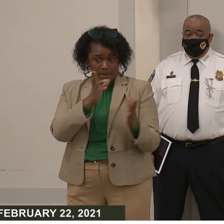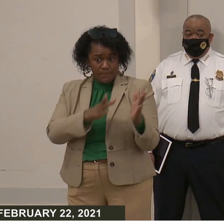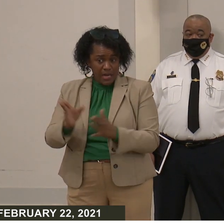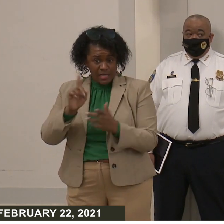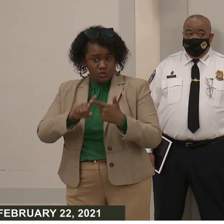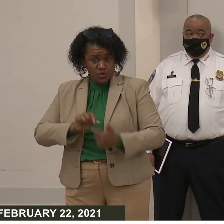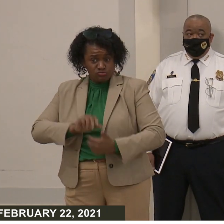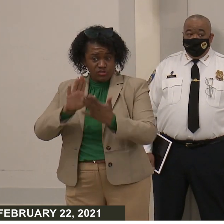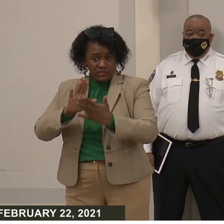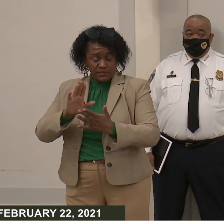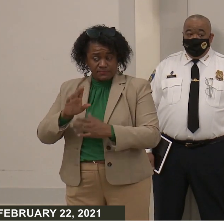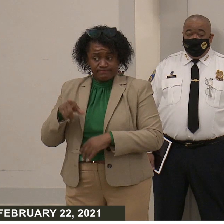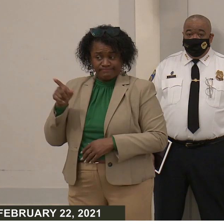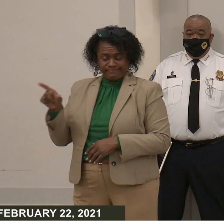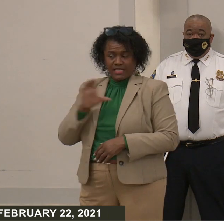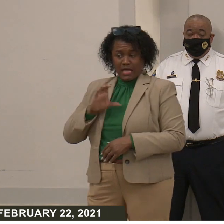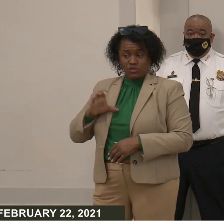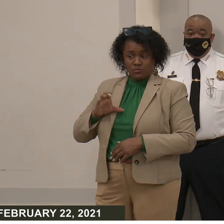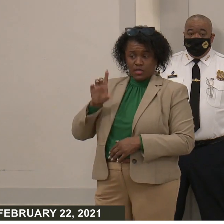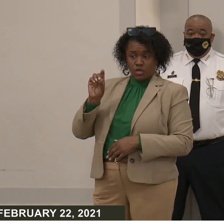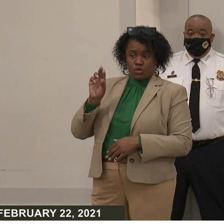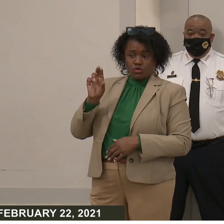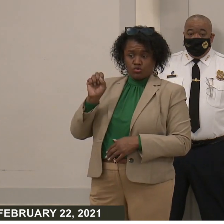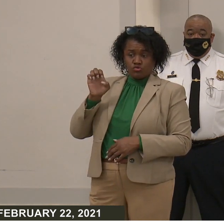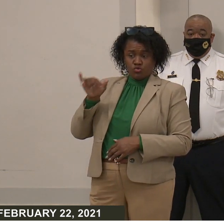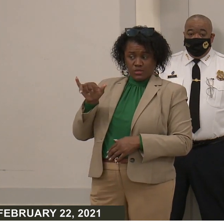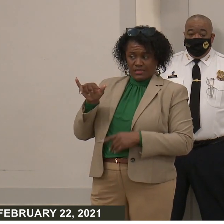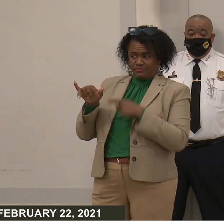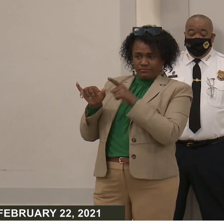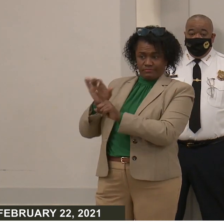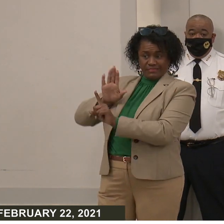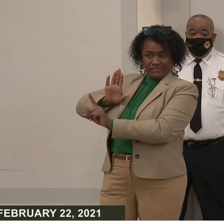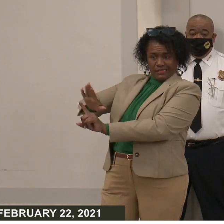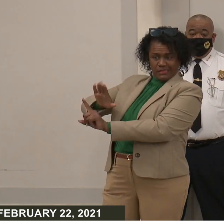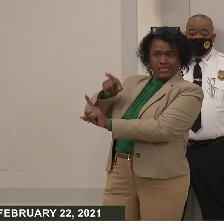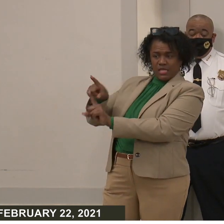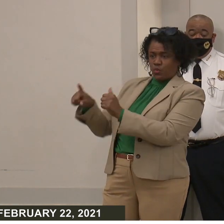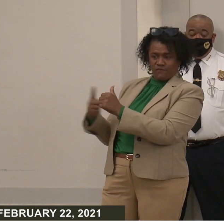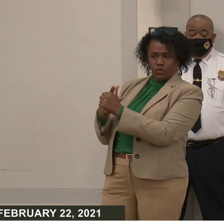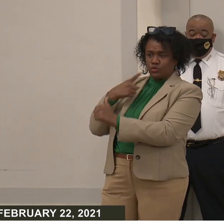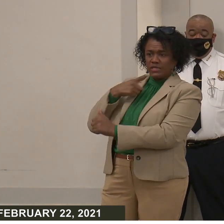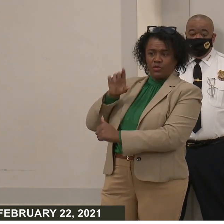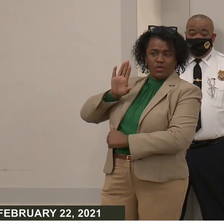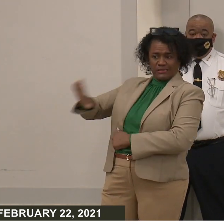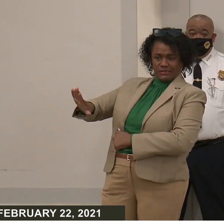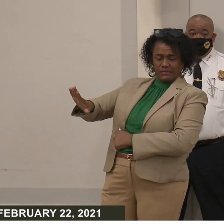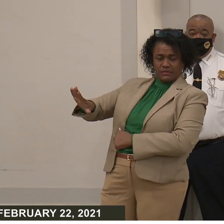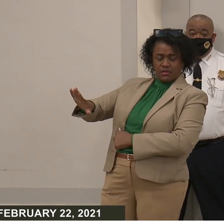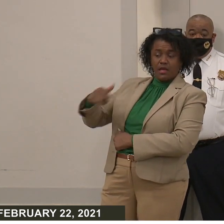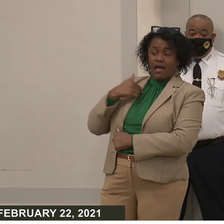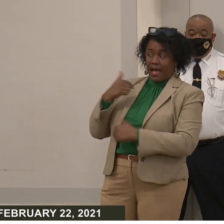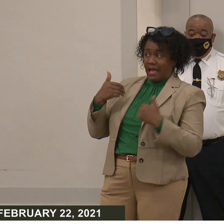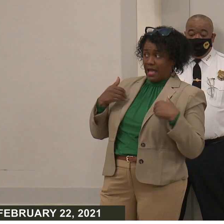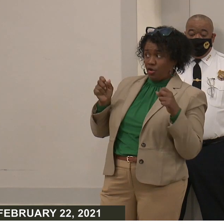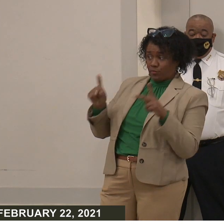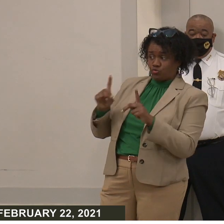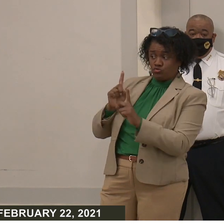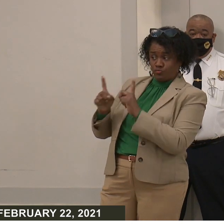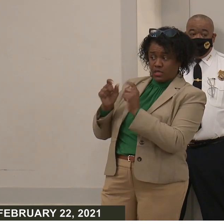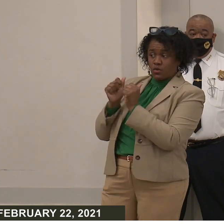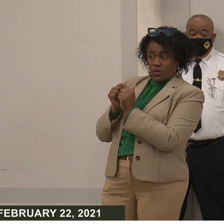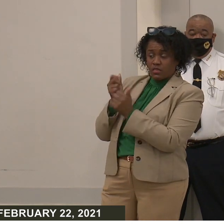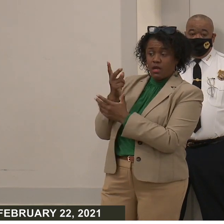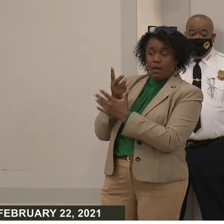Councilman Dorsey, his remarks are from Councilman Dorsey. He'll be the first to tell you that. I did have the opportunity to speak with